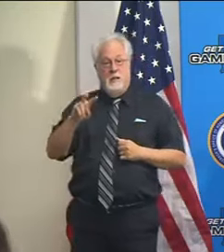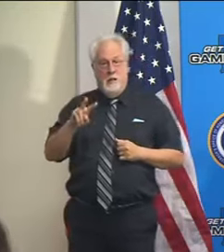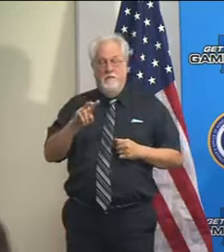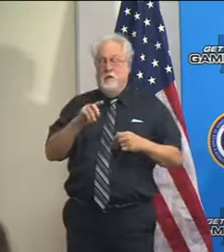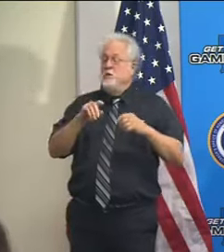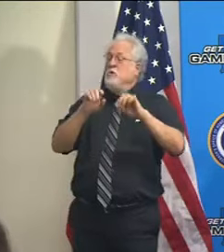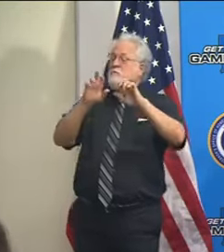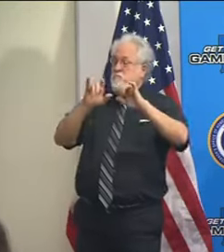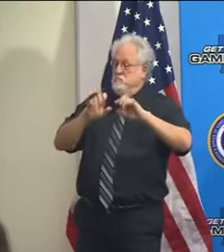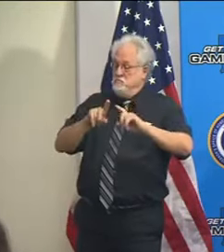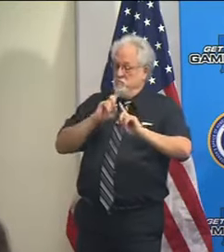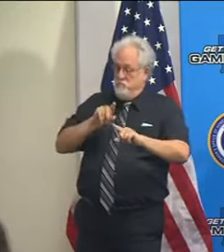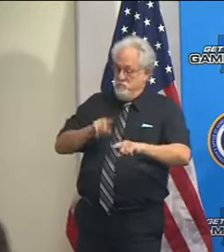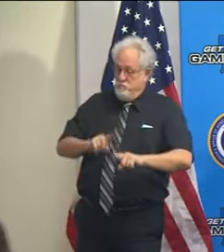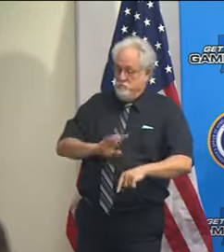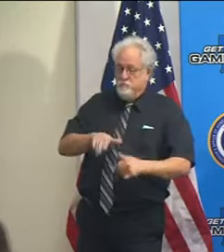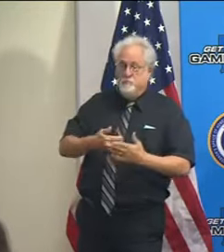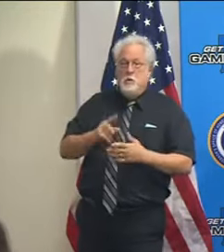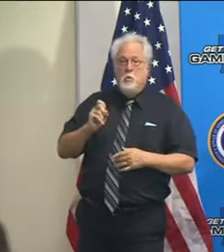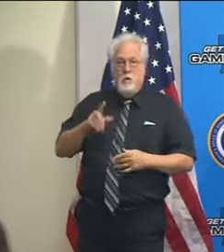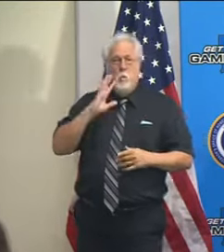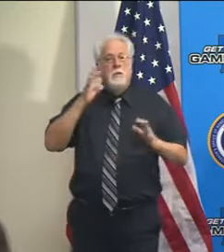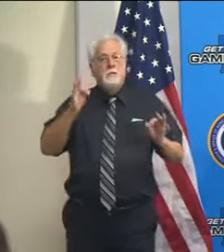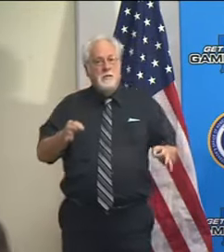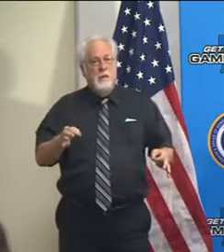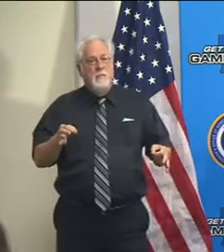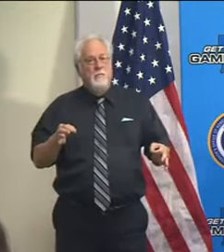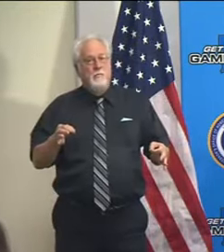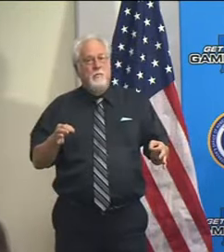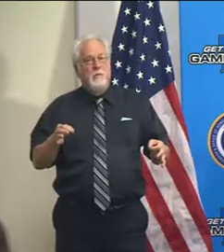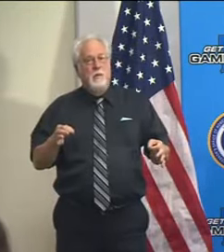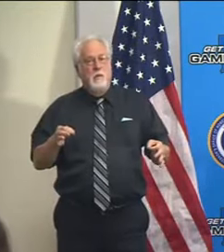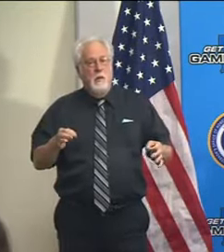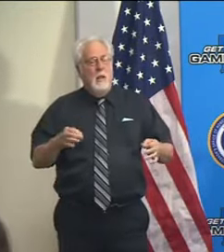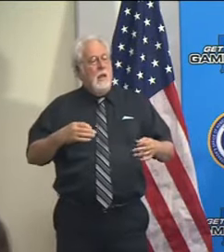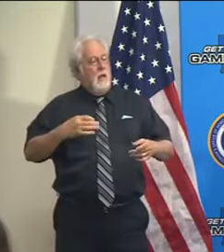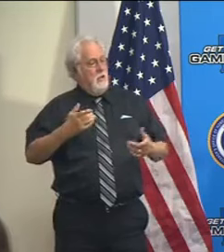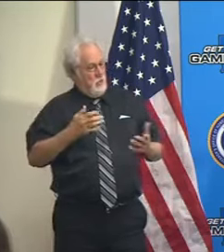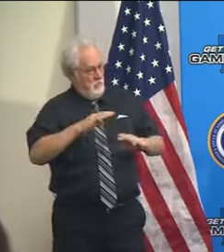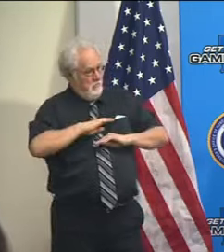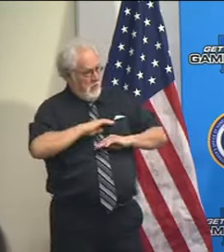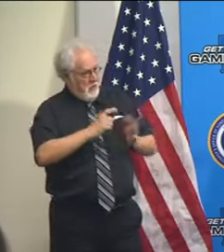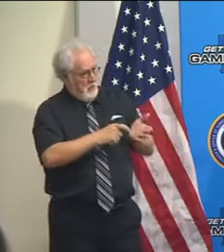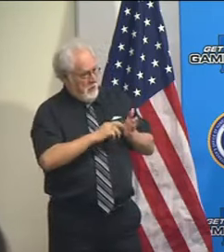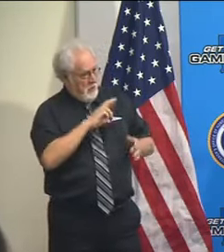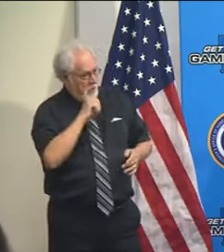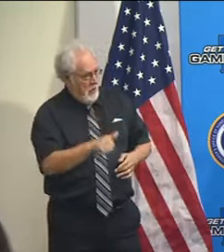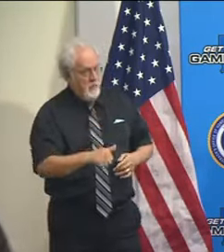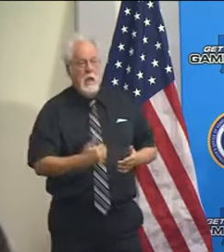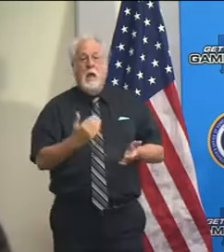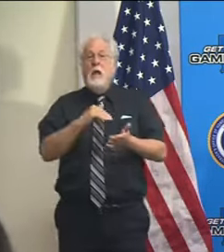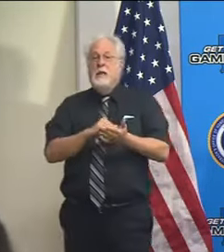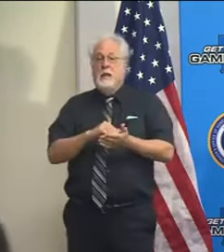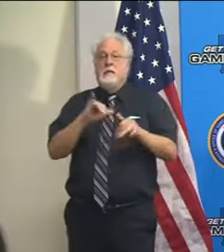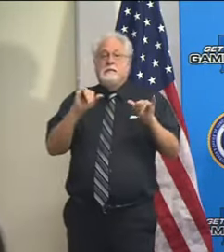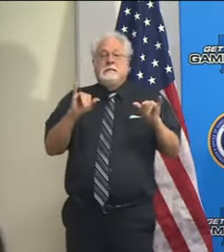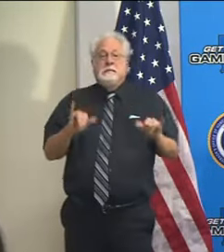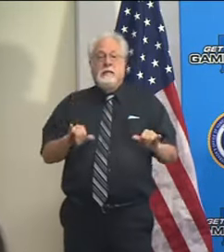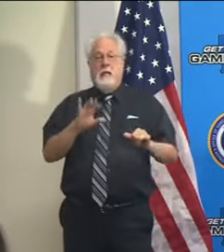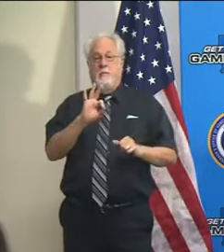questions that you're given, they will determine whether you meet the eligibility criteria. Again, that's in the same